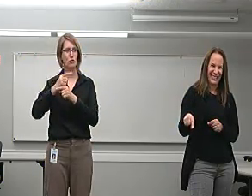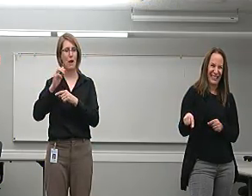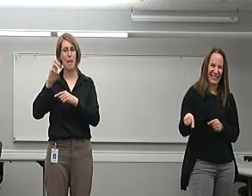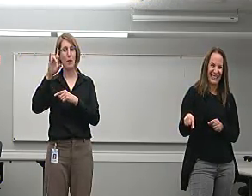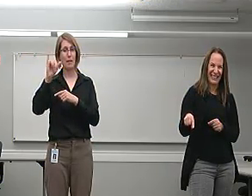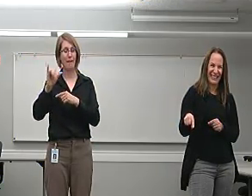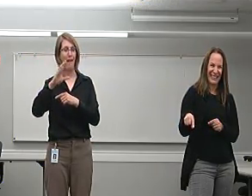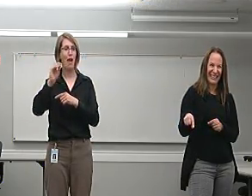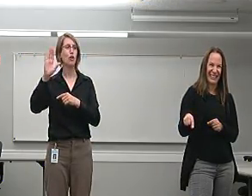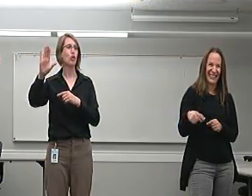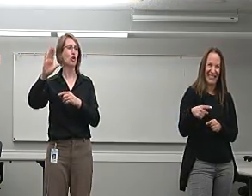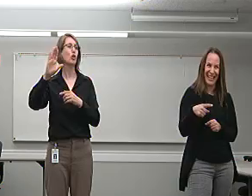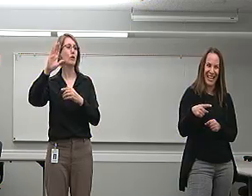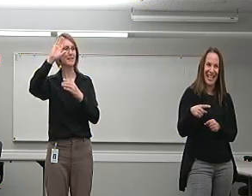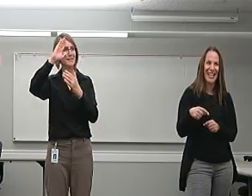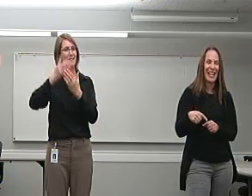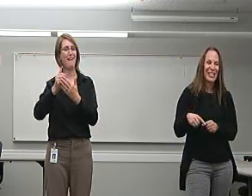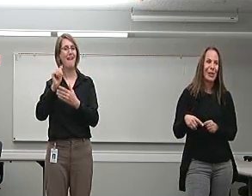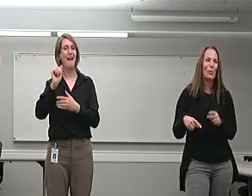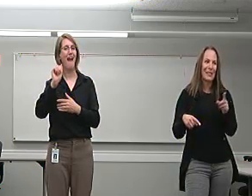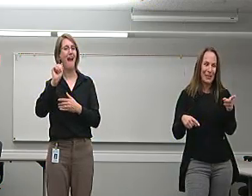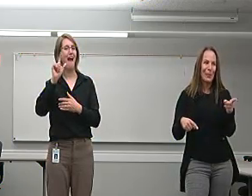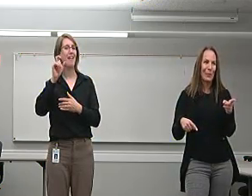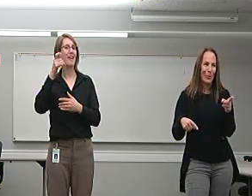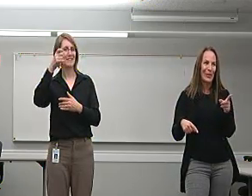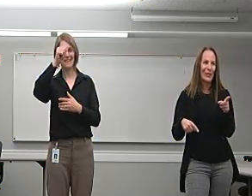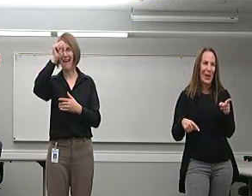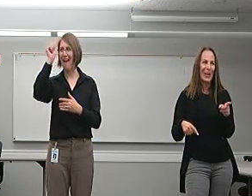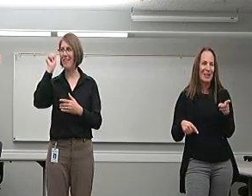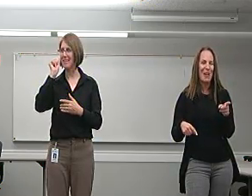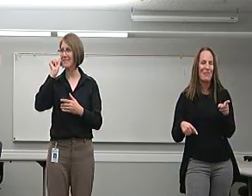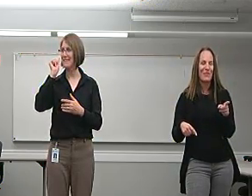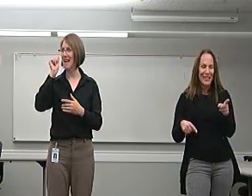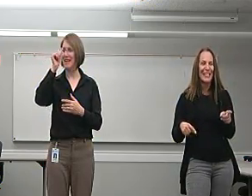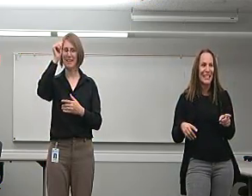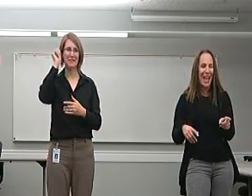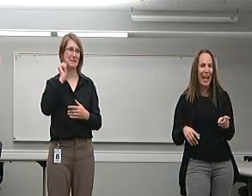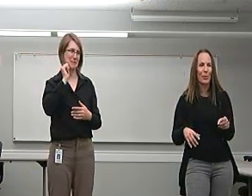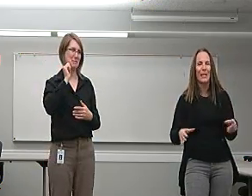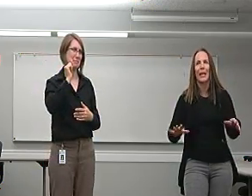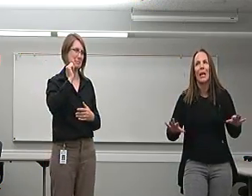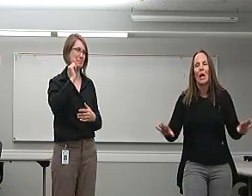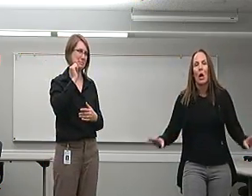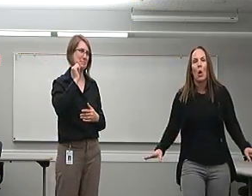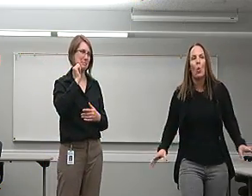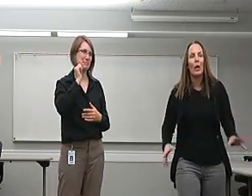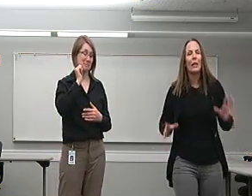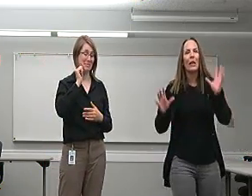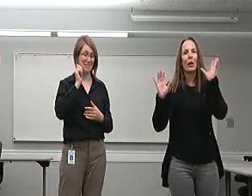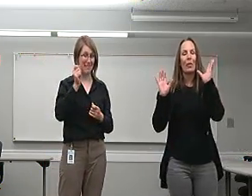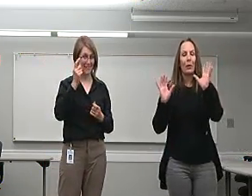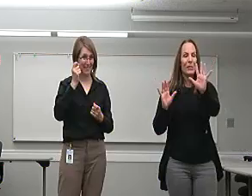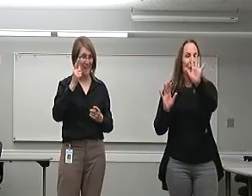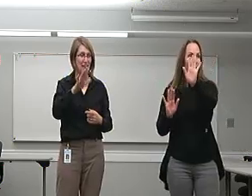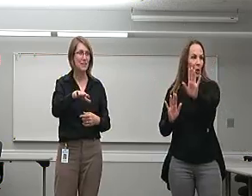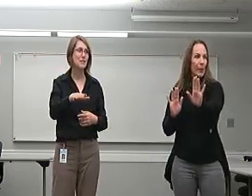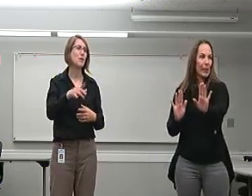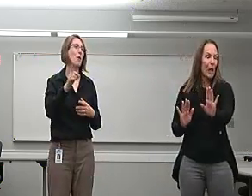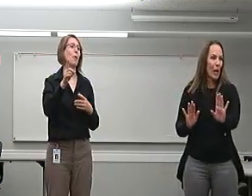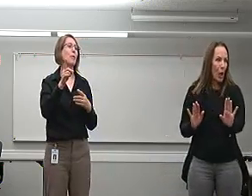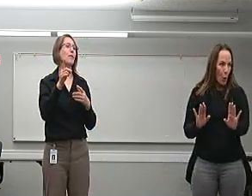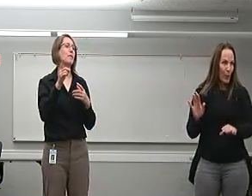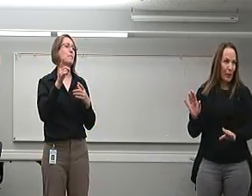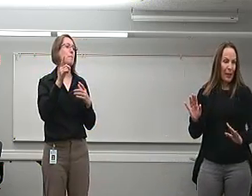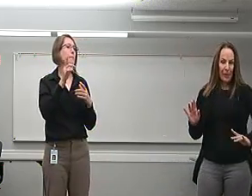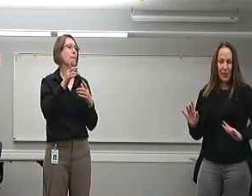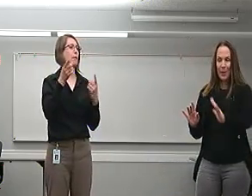Yeah, see that? So we did what you're talking about. We did that. It was like, we're gonna go. There was an apartment open, like at the top of